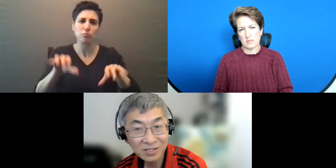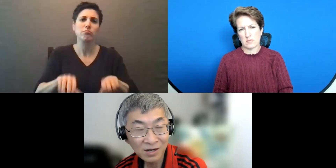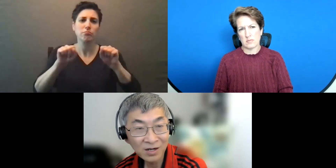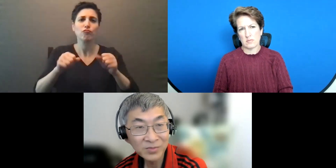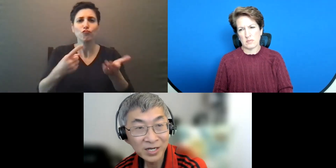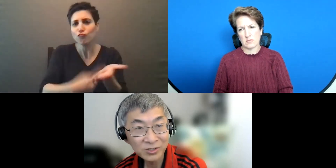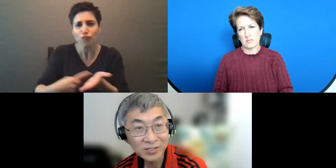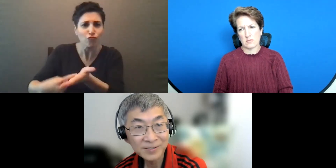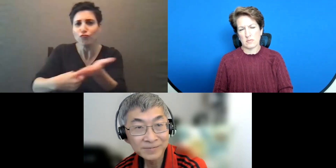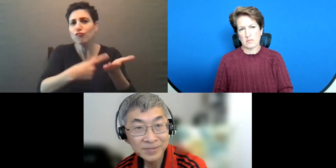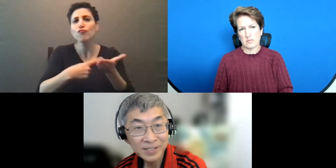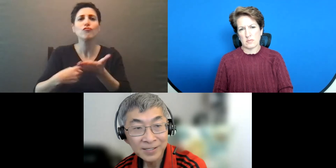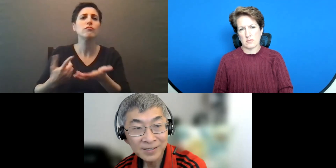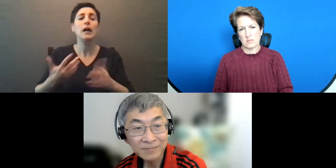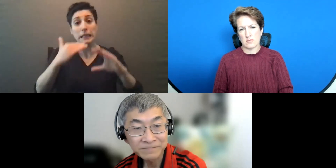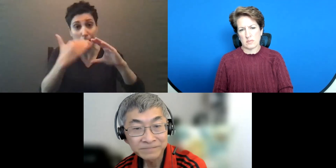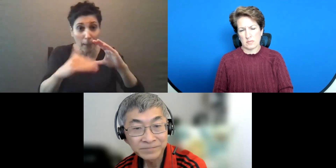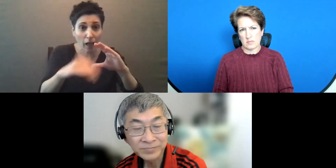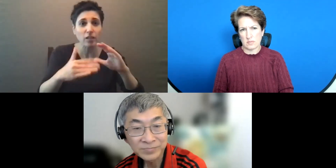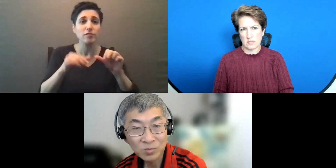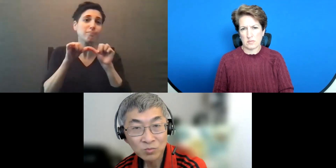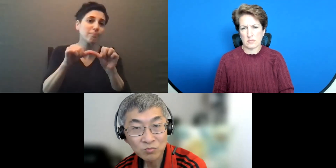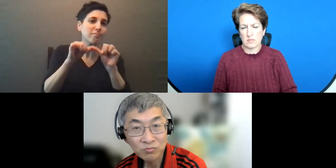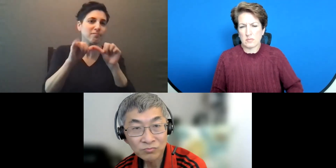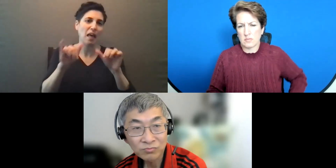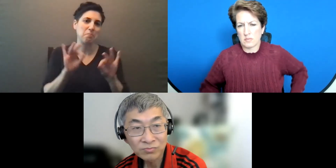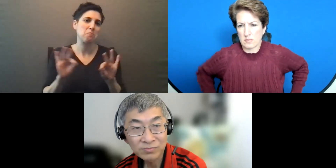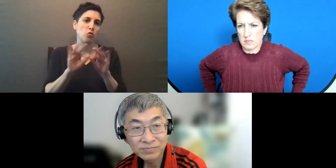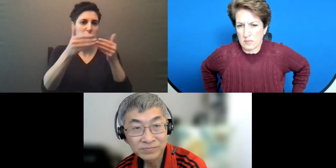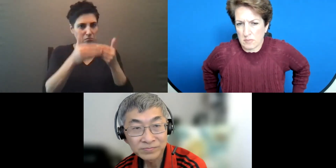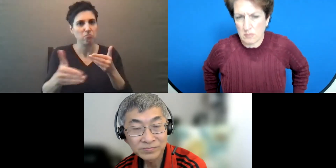emails, communications. So.